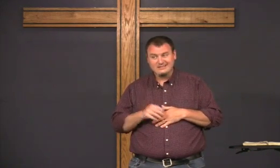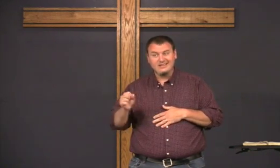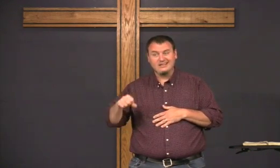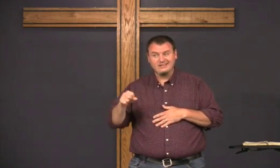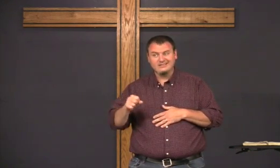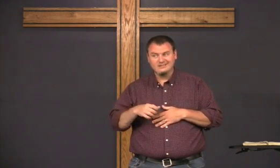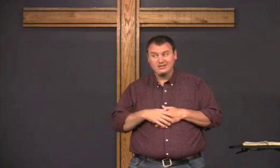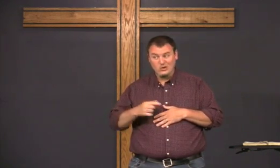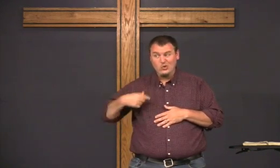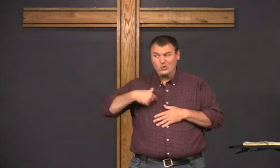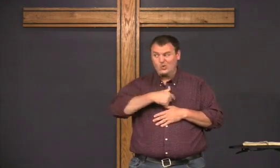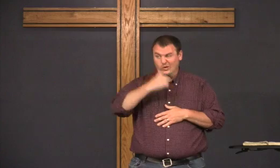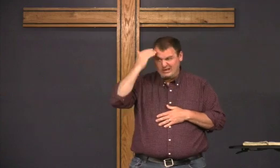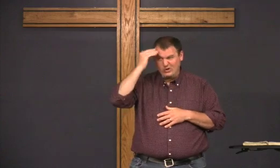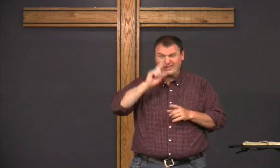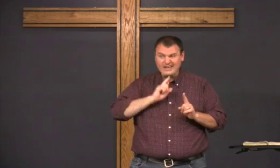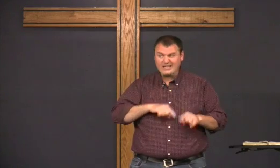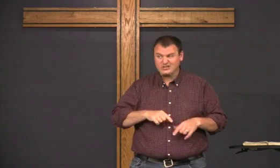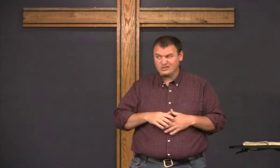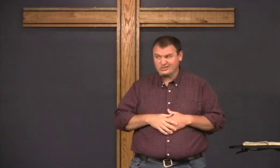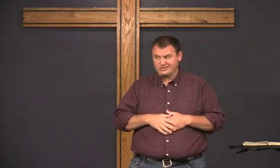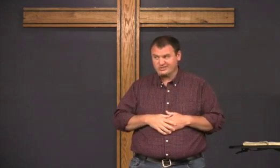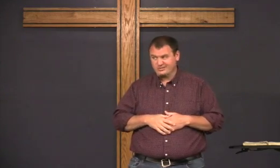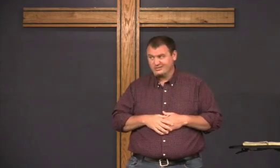Yeah. We know the answers.